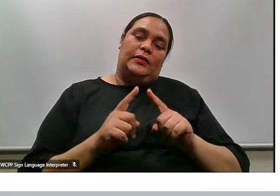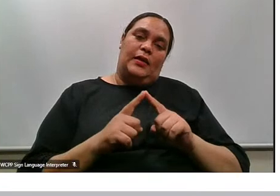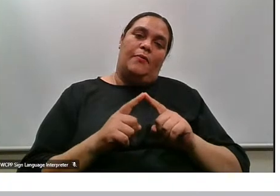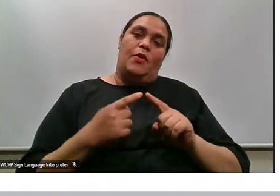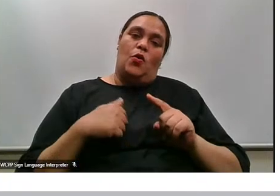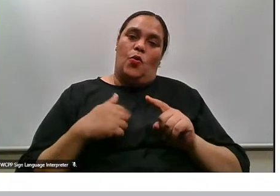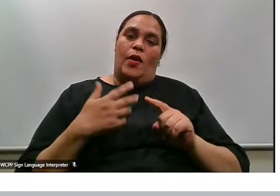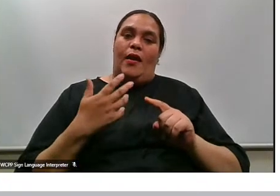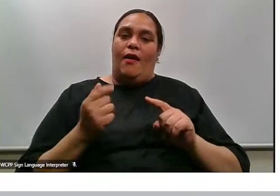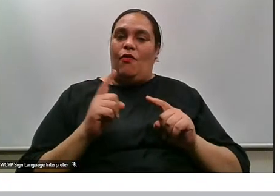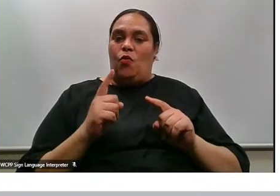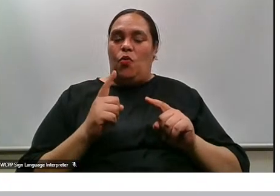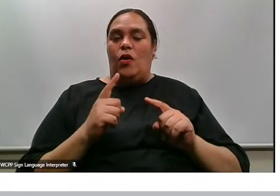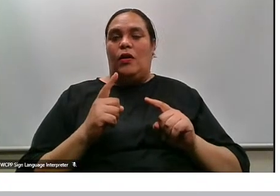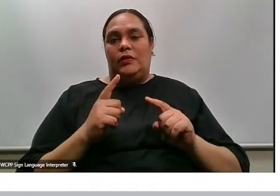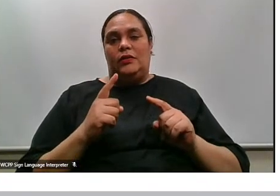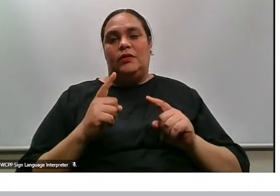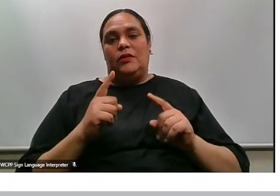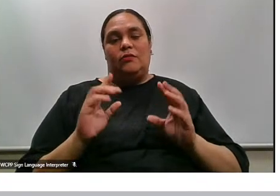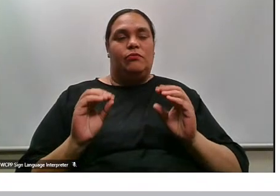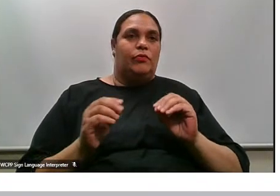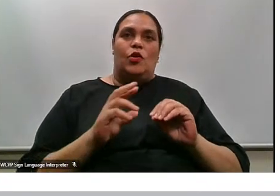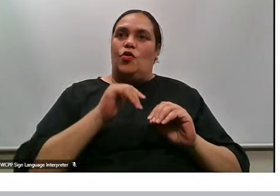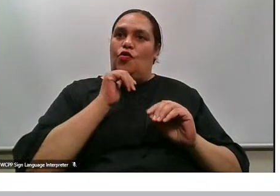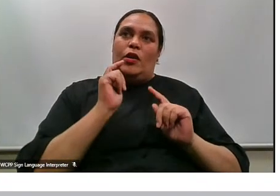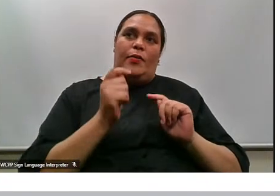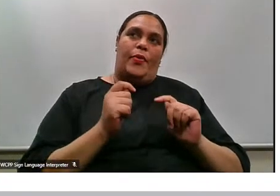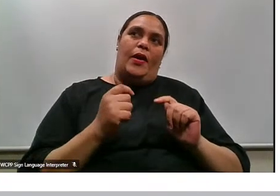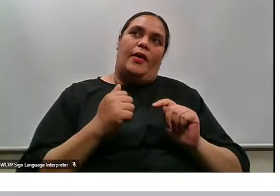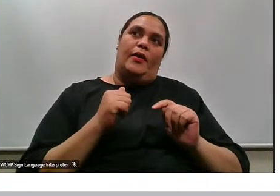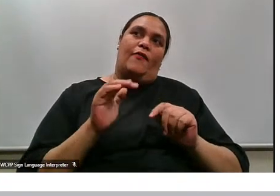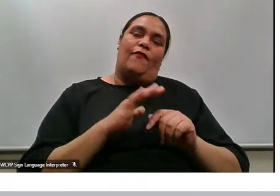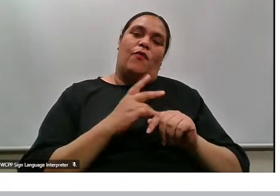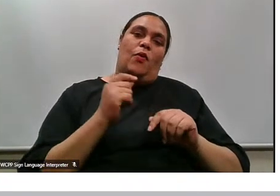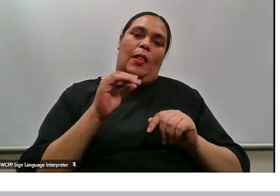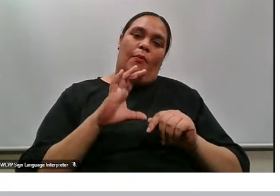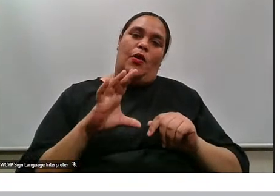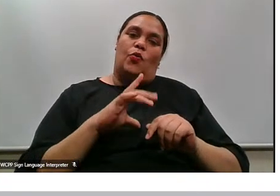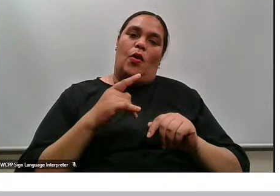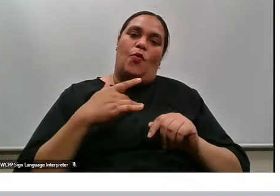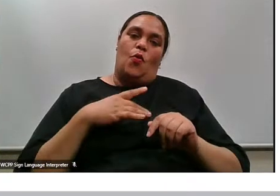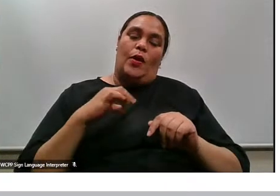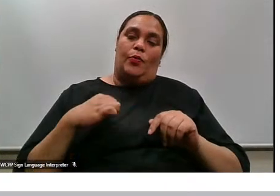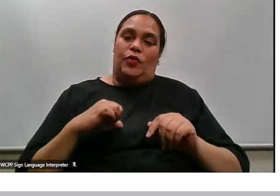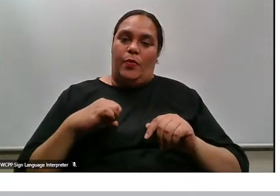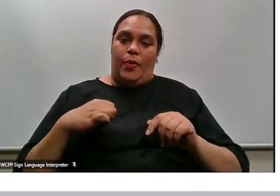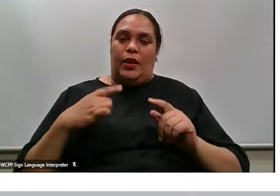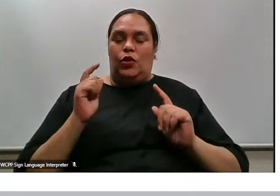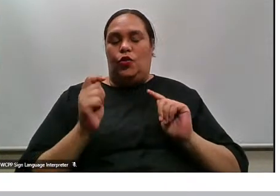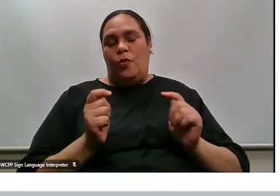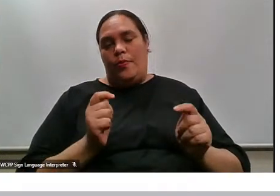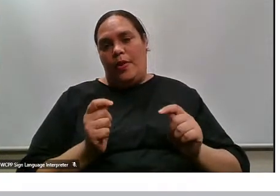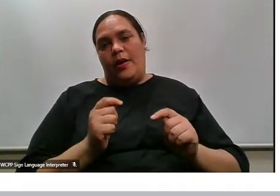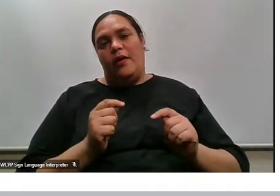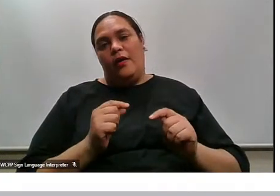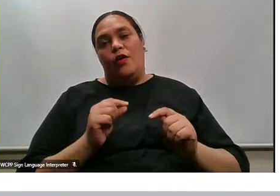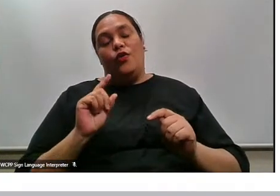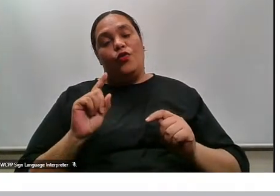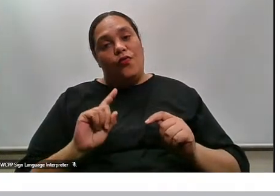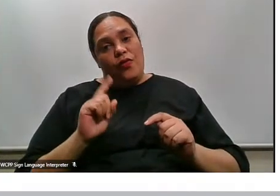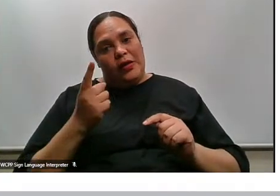we have at times as well not paid out the full amounts, because we want the municipalities to pay to